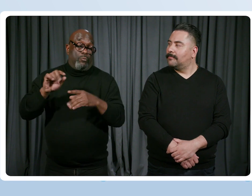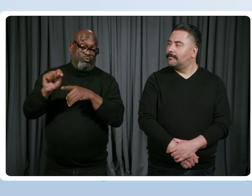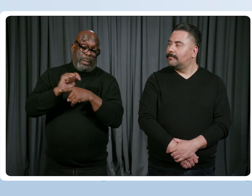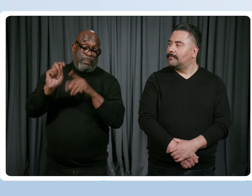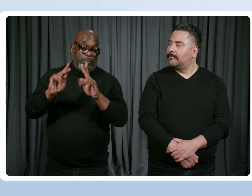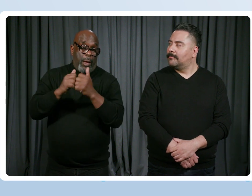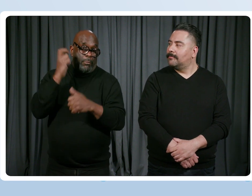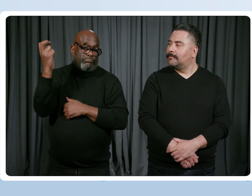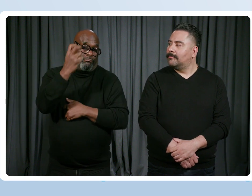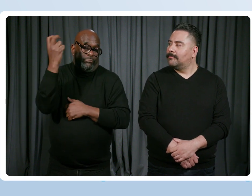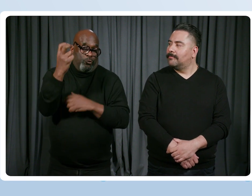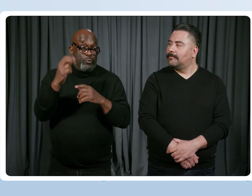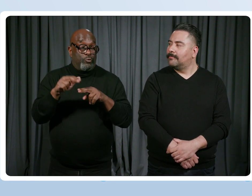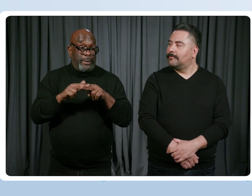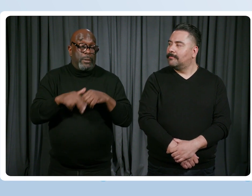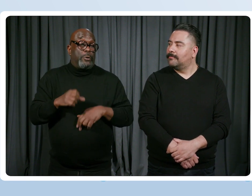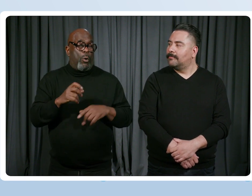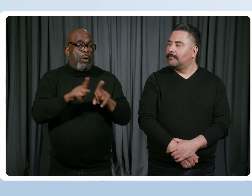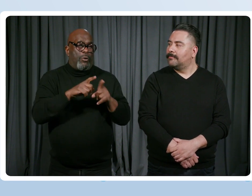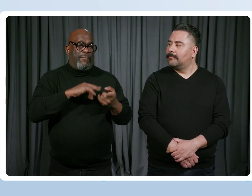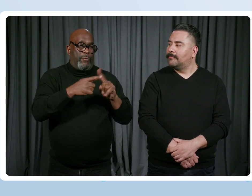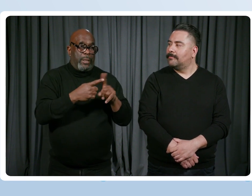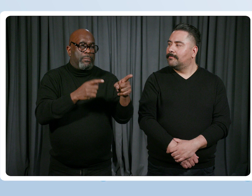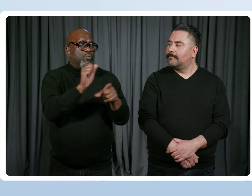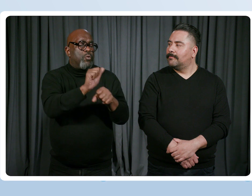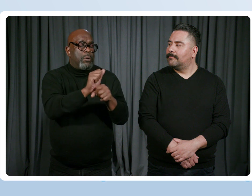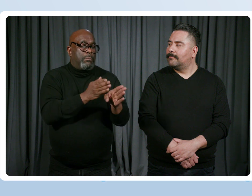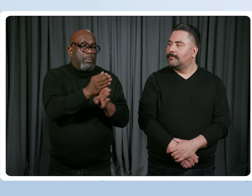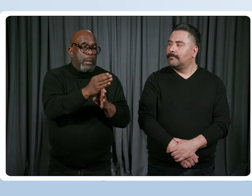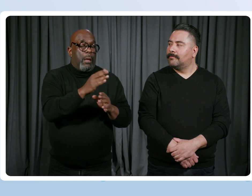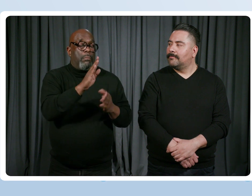transit. And then also, I have a friend who works in the foster care system